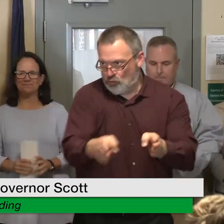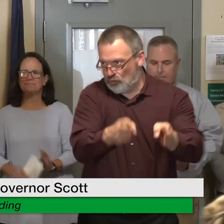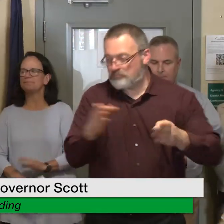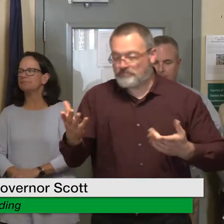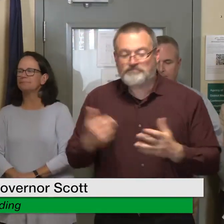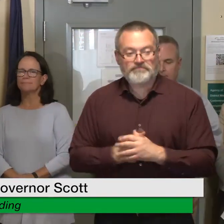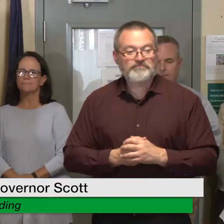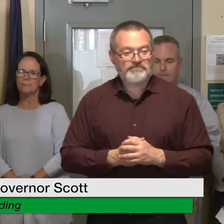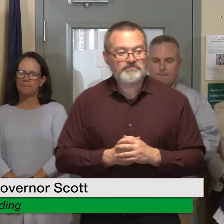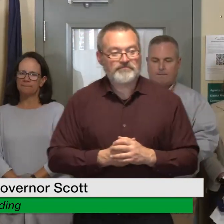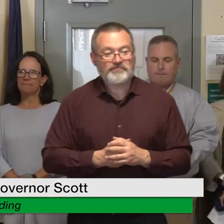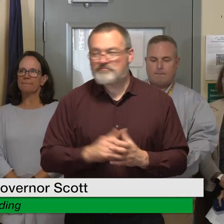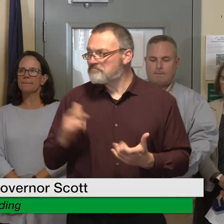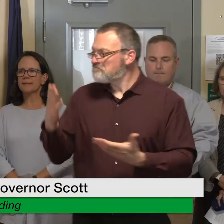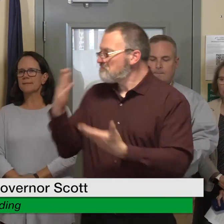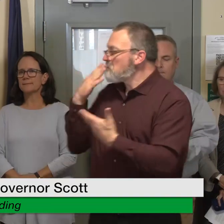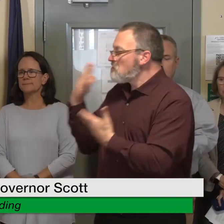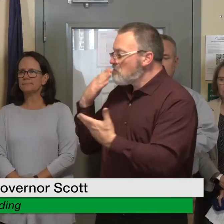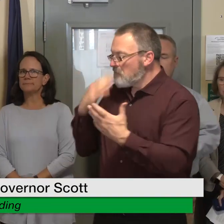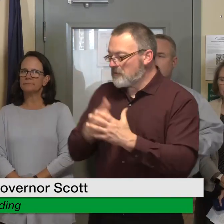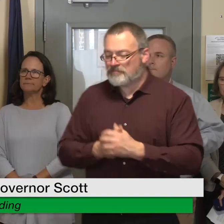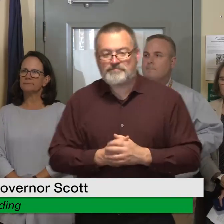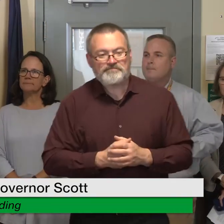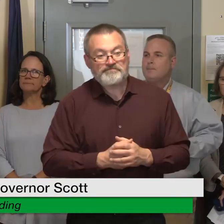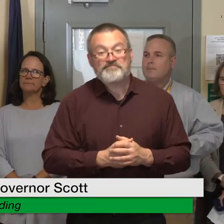Thank you, Commissioner Batesy. Good morning.